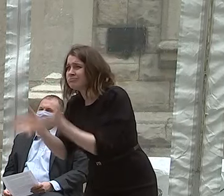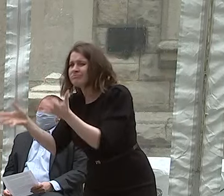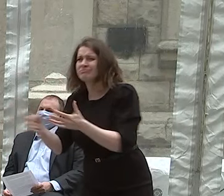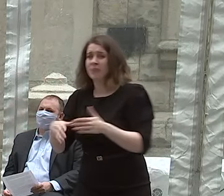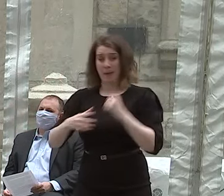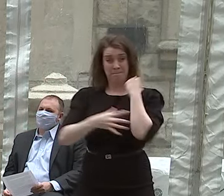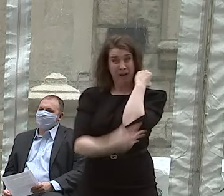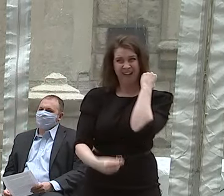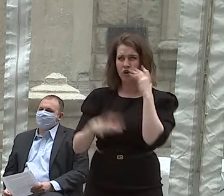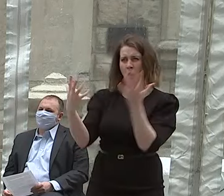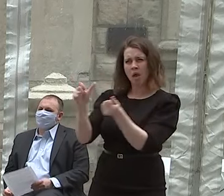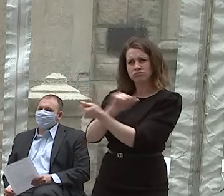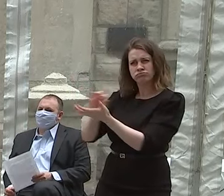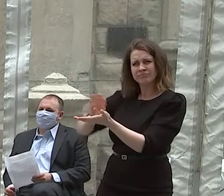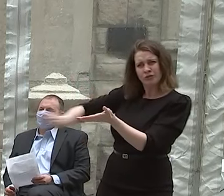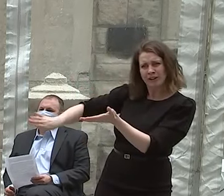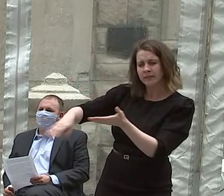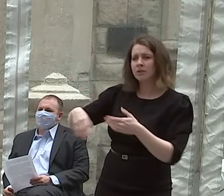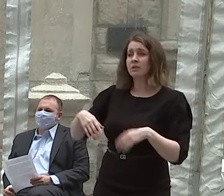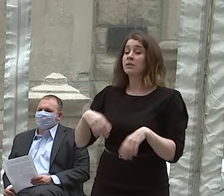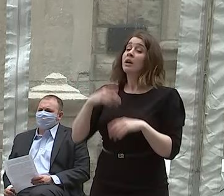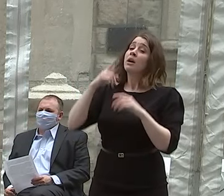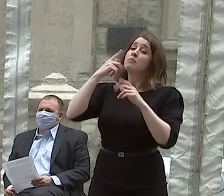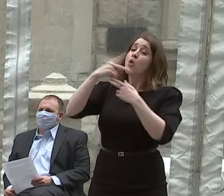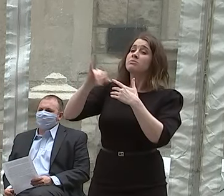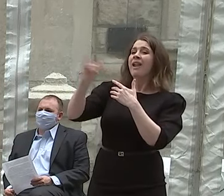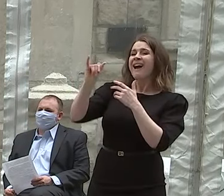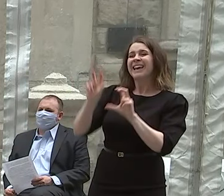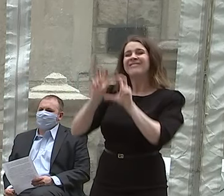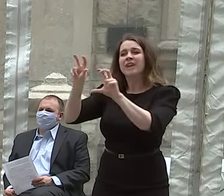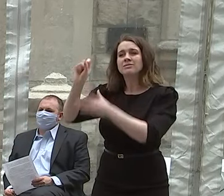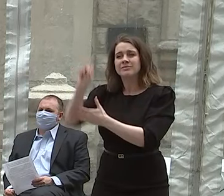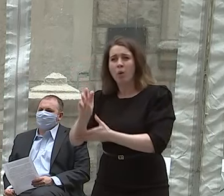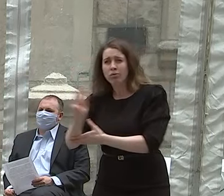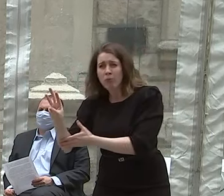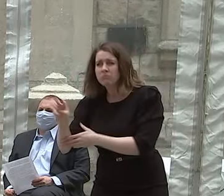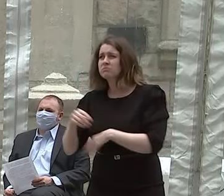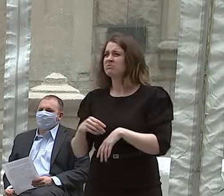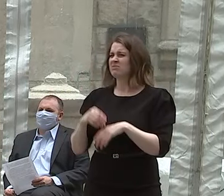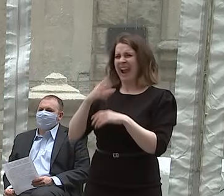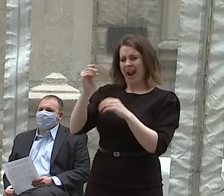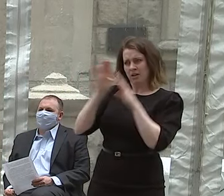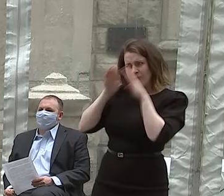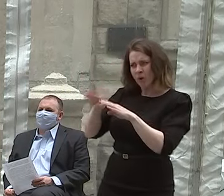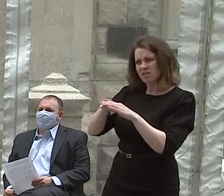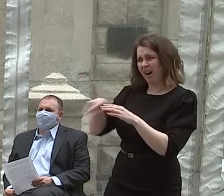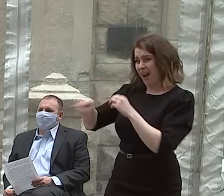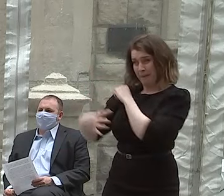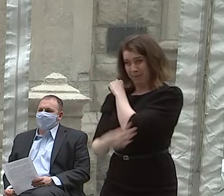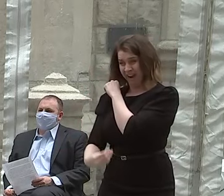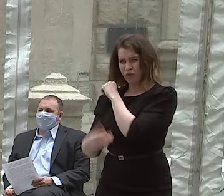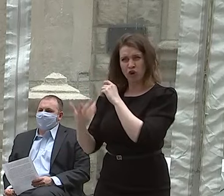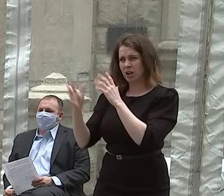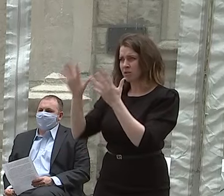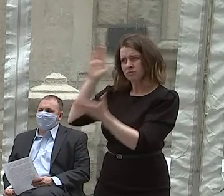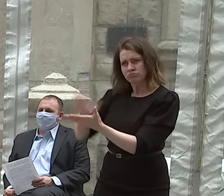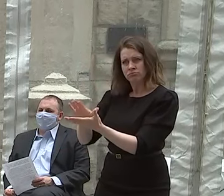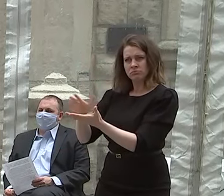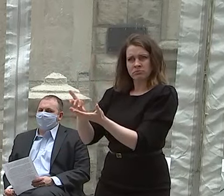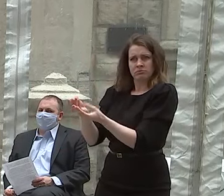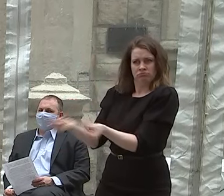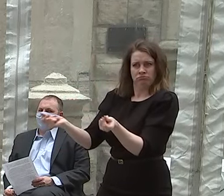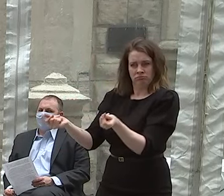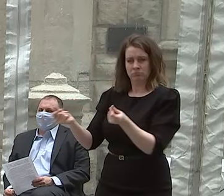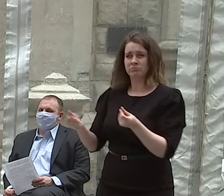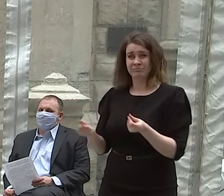eradication with programs like Invest Southwest and solutions towards ending poverty. My friends, this is